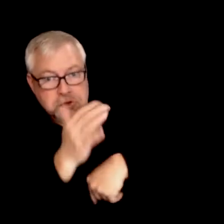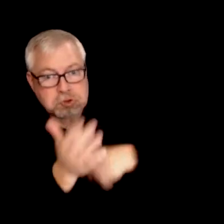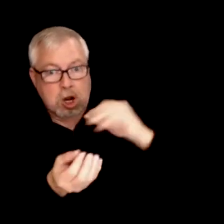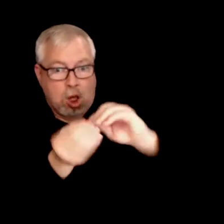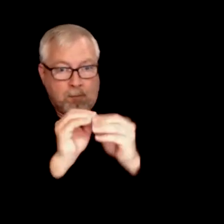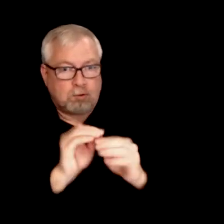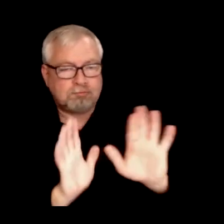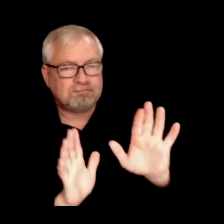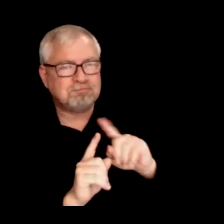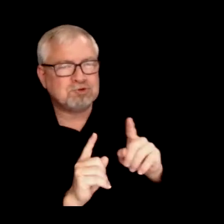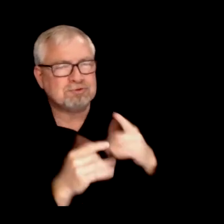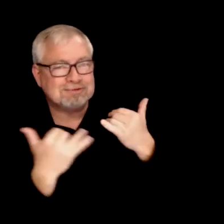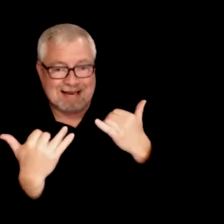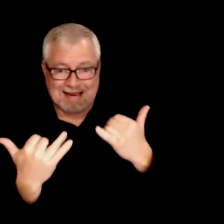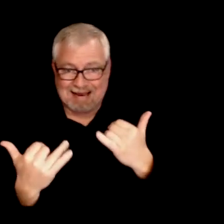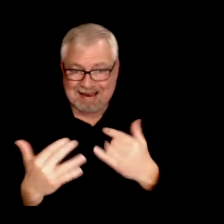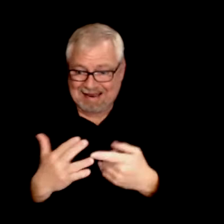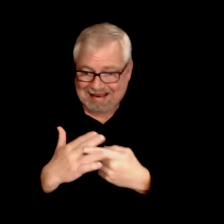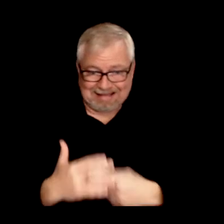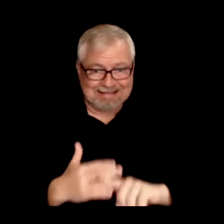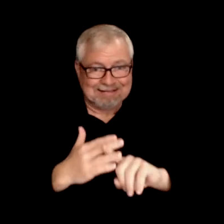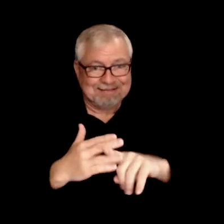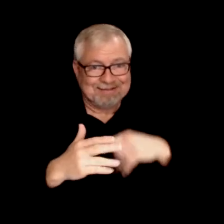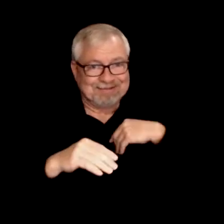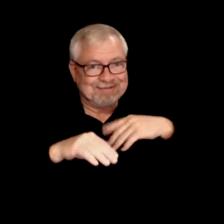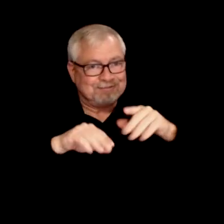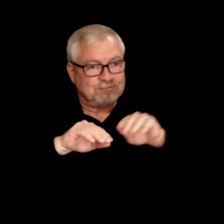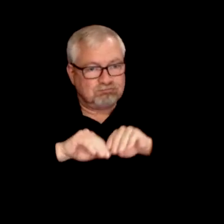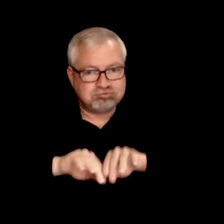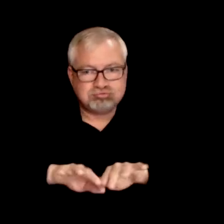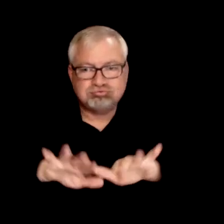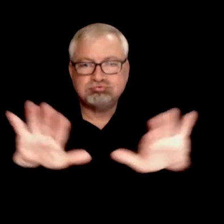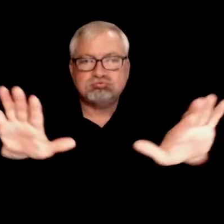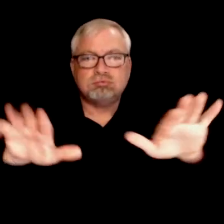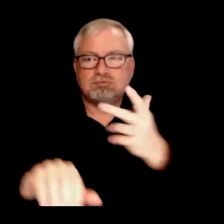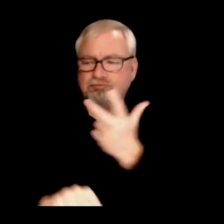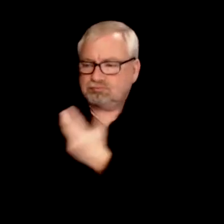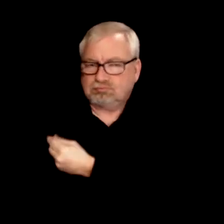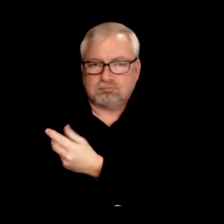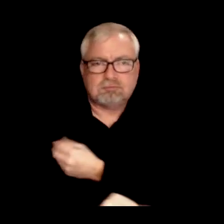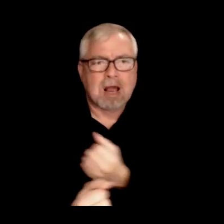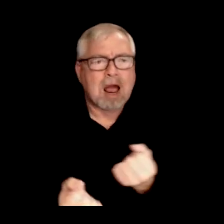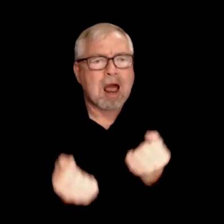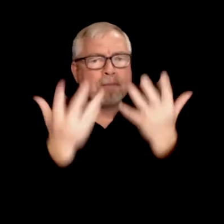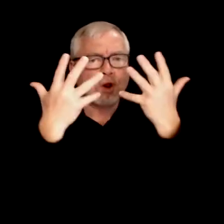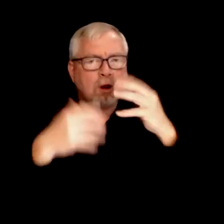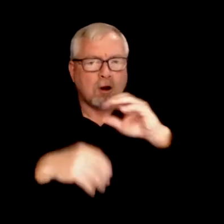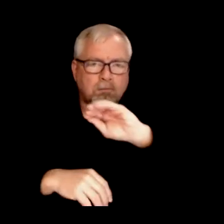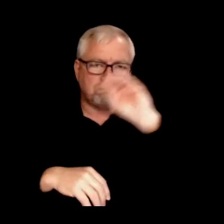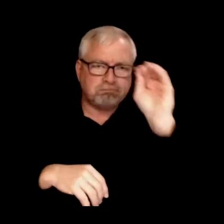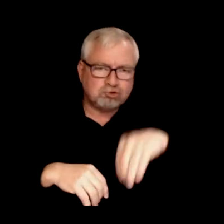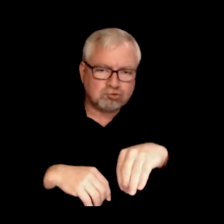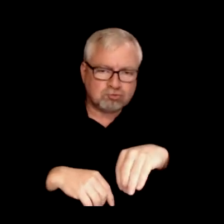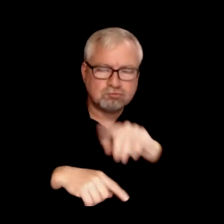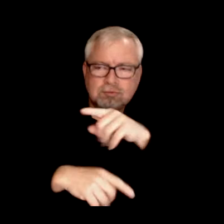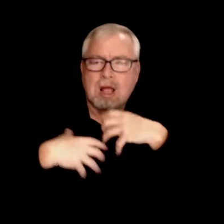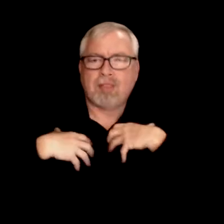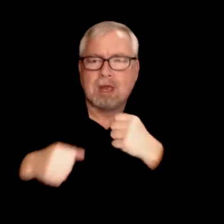of vaccine, what kind of percentages are going to healthcare workers, the highest priority, obviously,